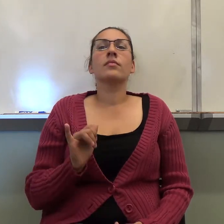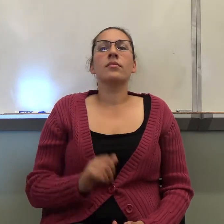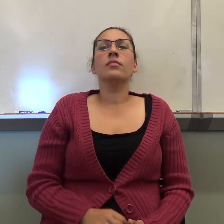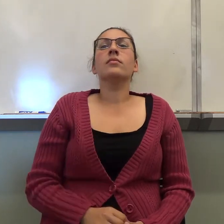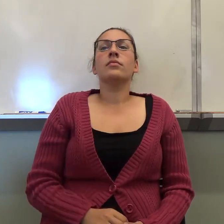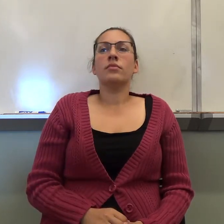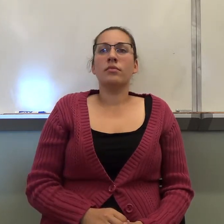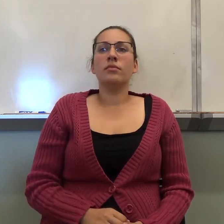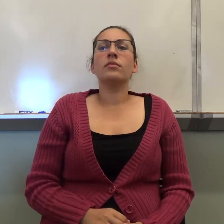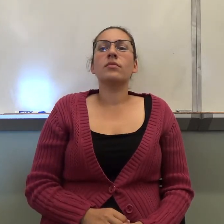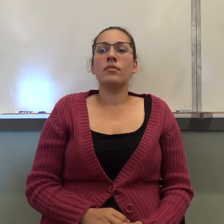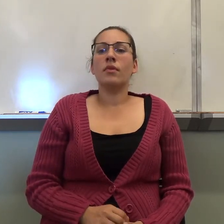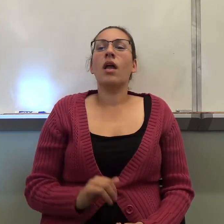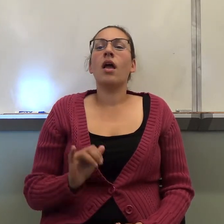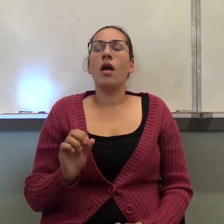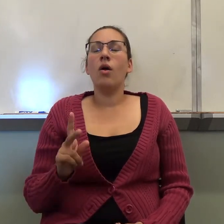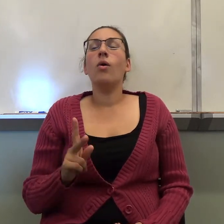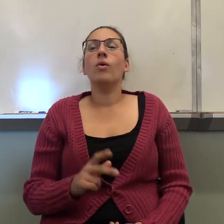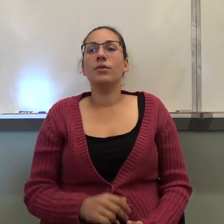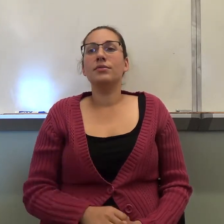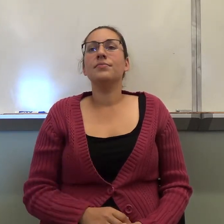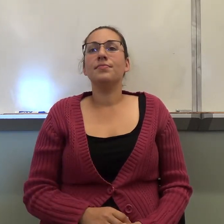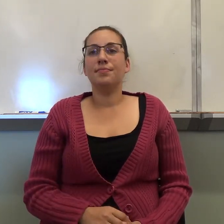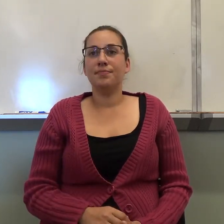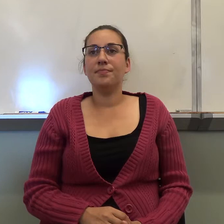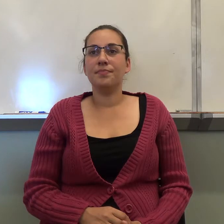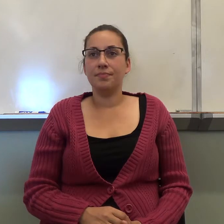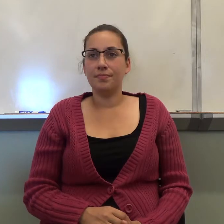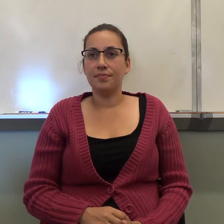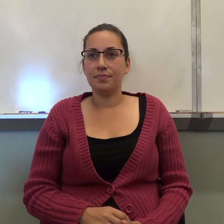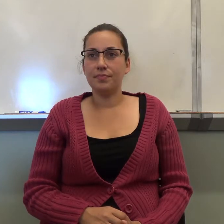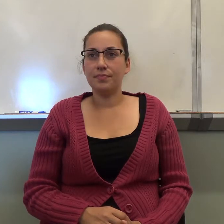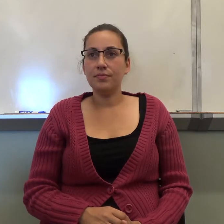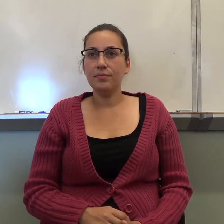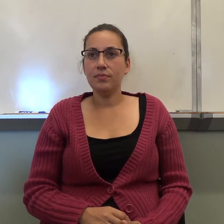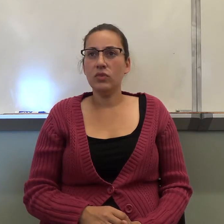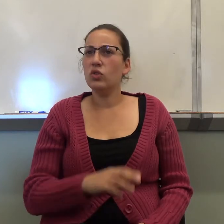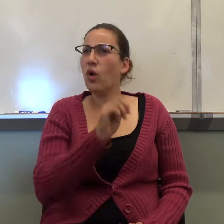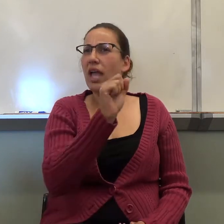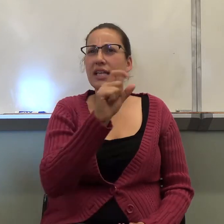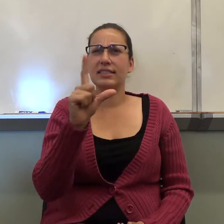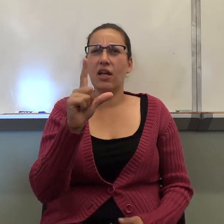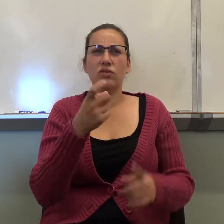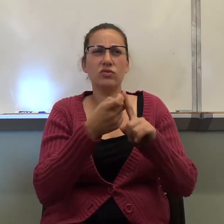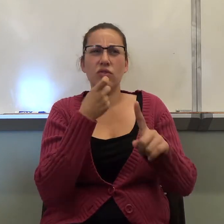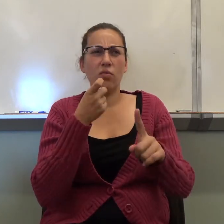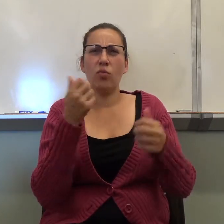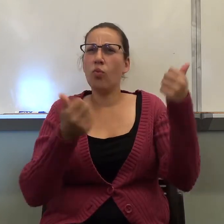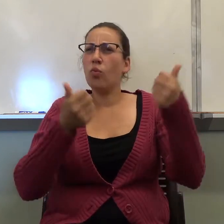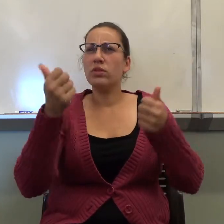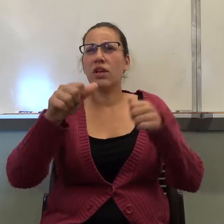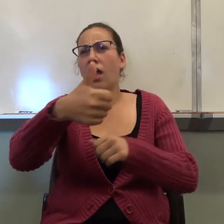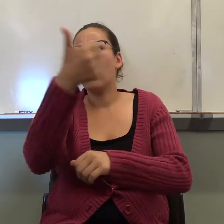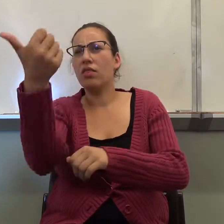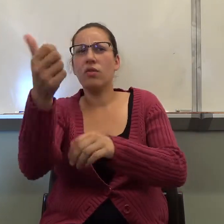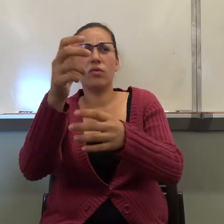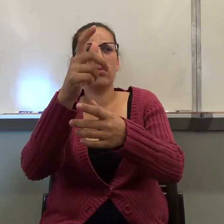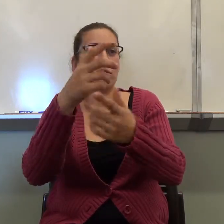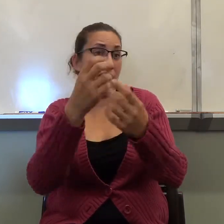exactly the same, they have to be identical. This is called the FedEx problem. FedEx comes along, drops